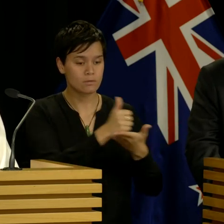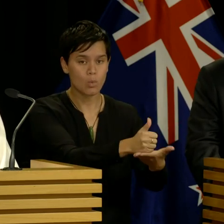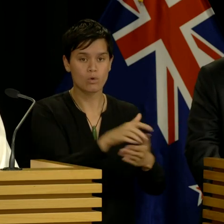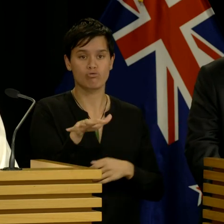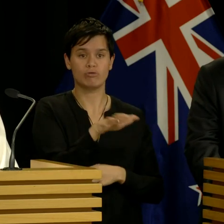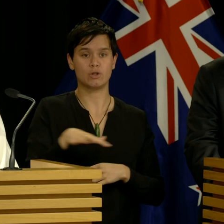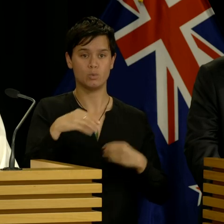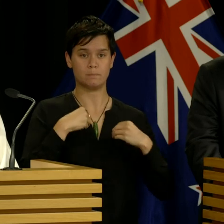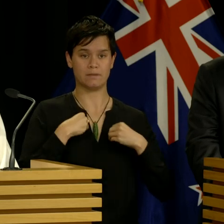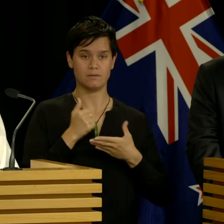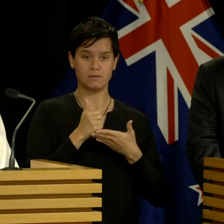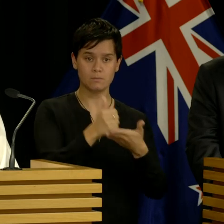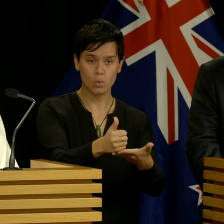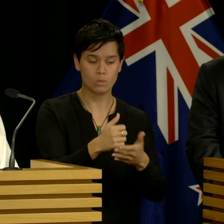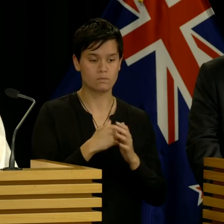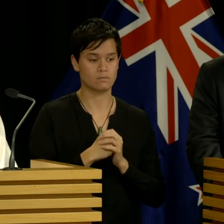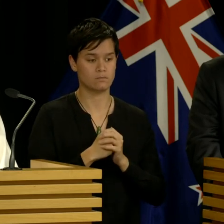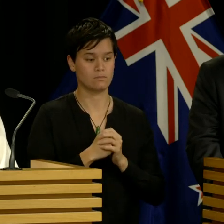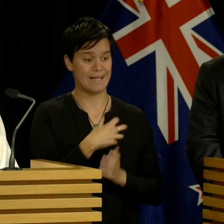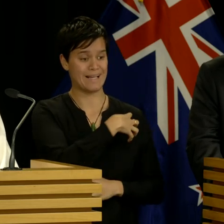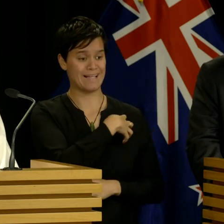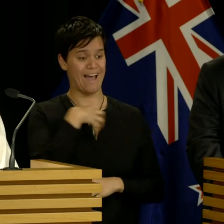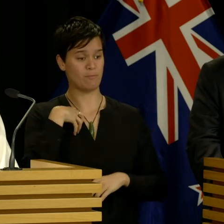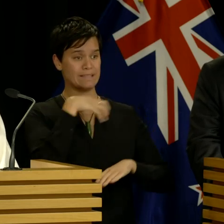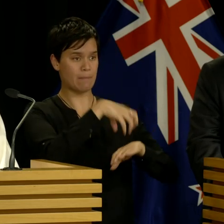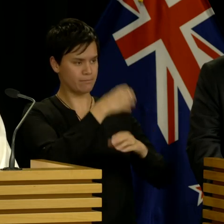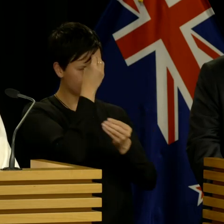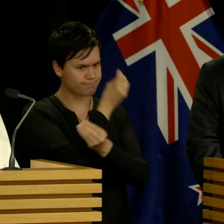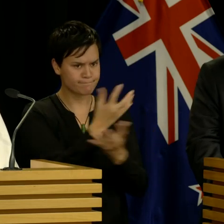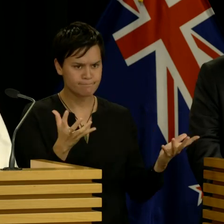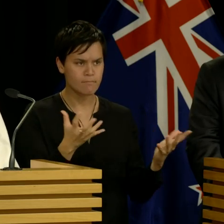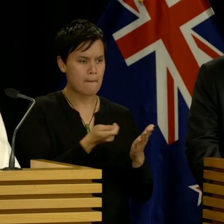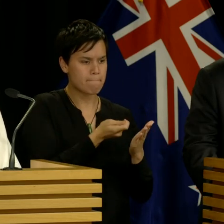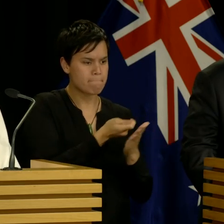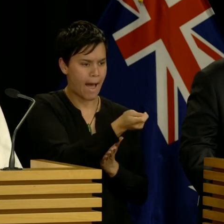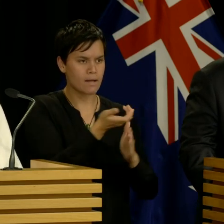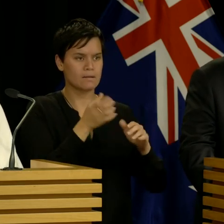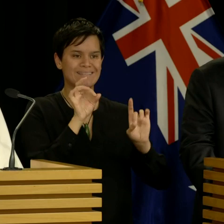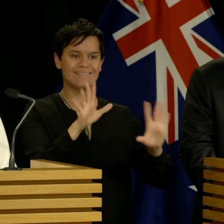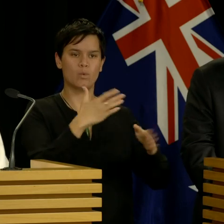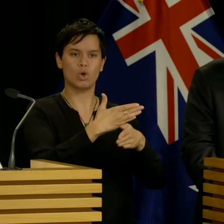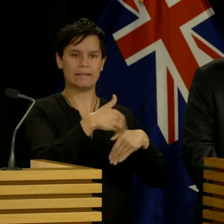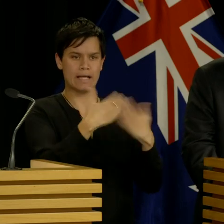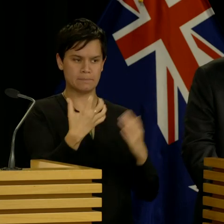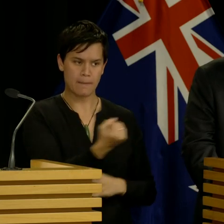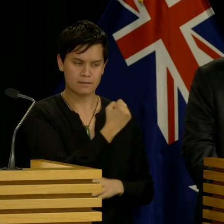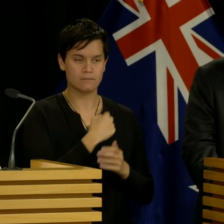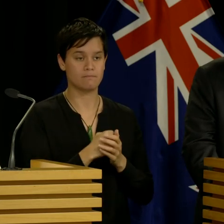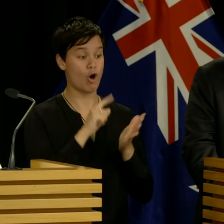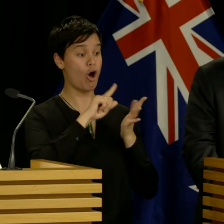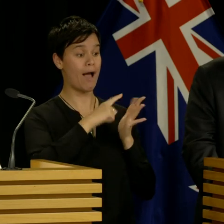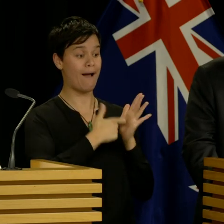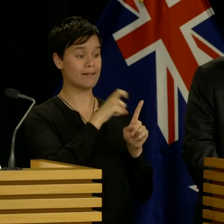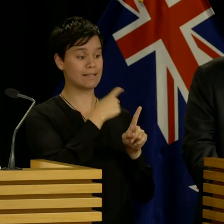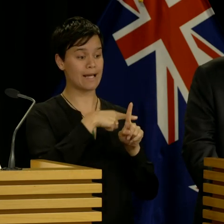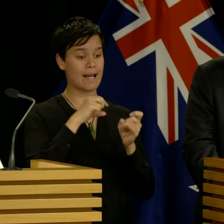business support funding, and directing government departments to cut their repayment times. Of course, IRD and MSD are supporting